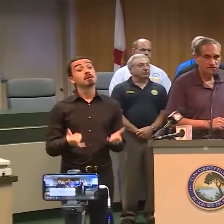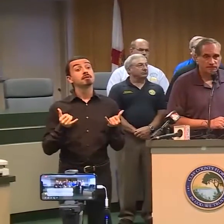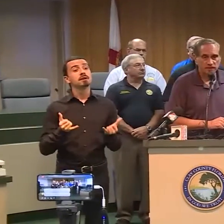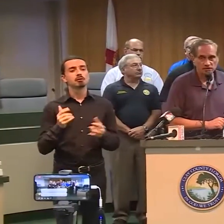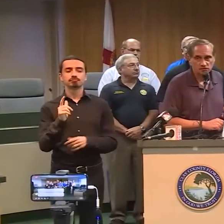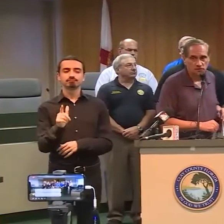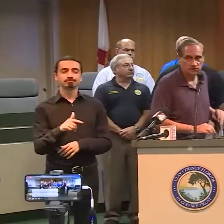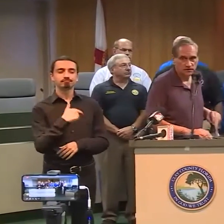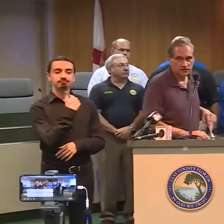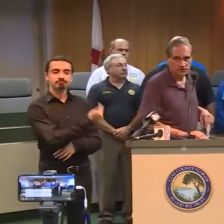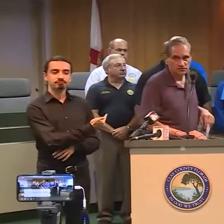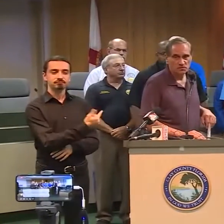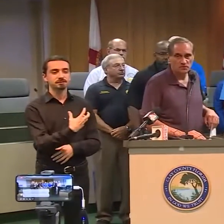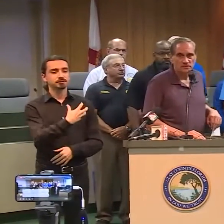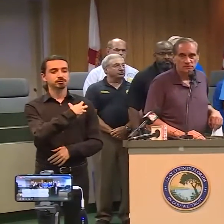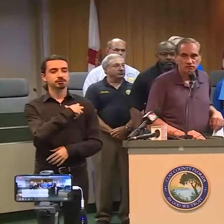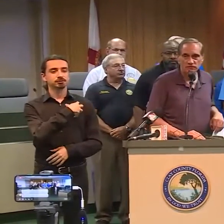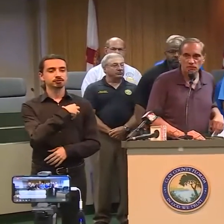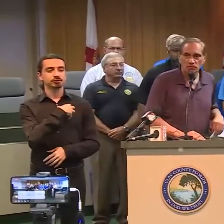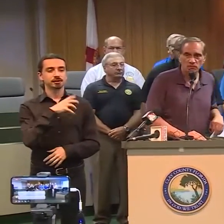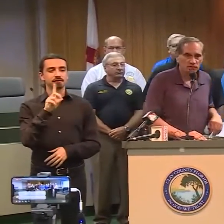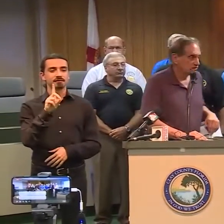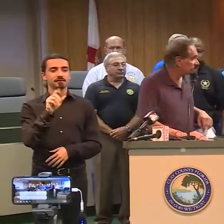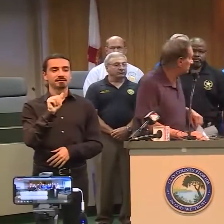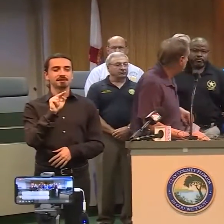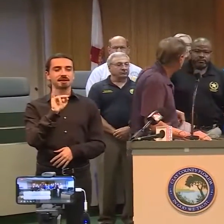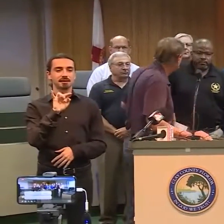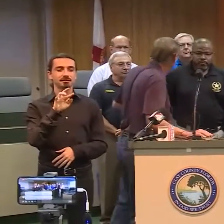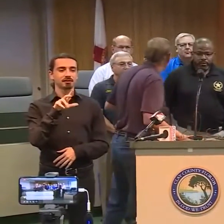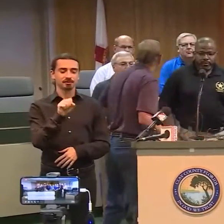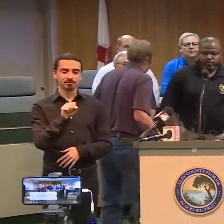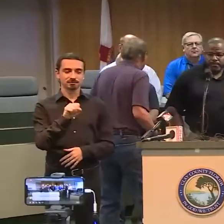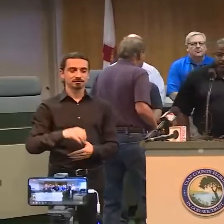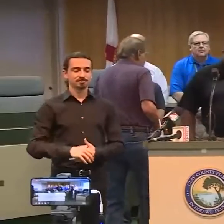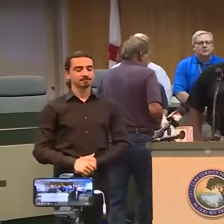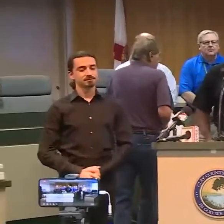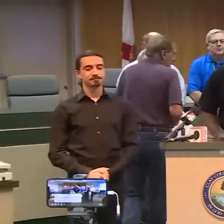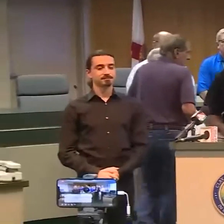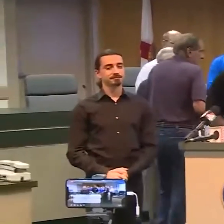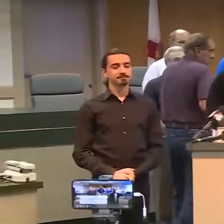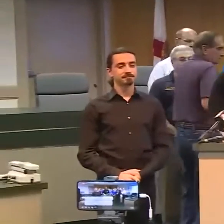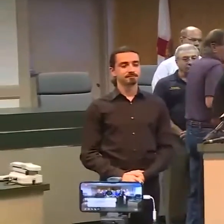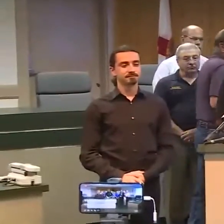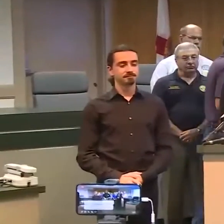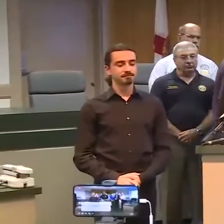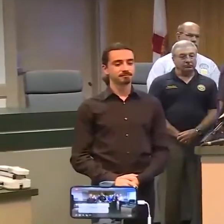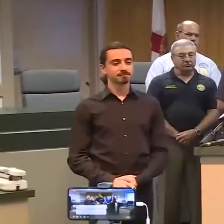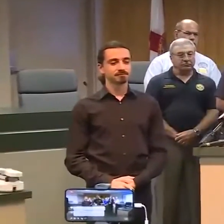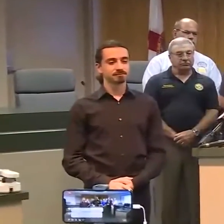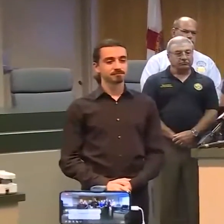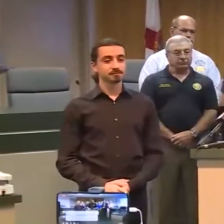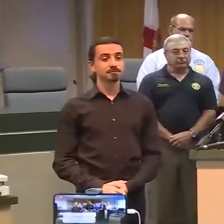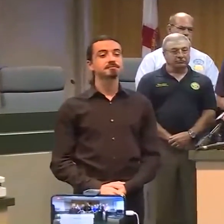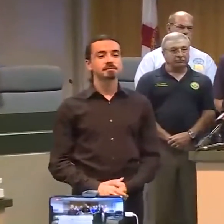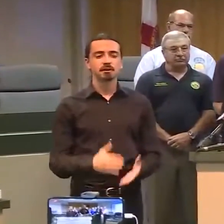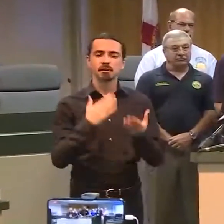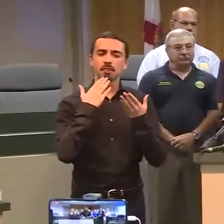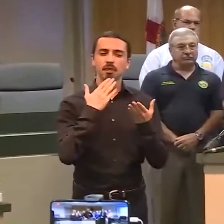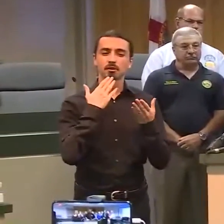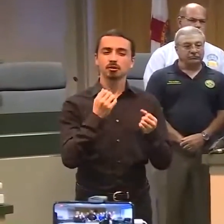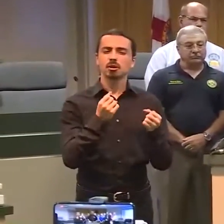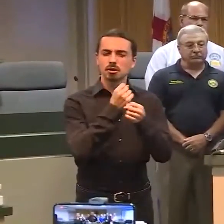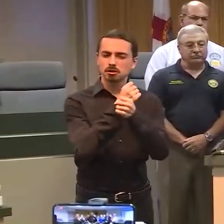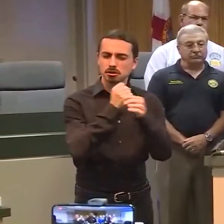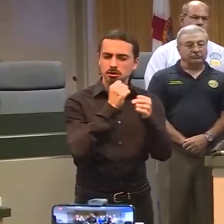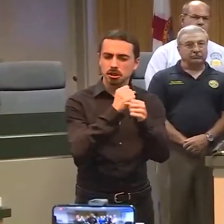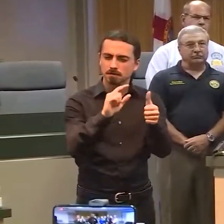our sheriff, as to what the sheriff's department is doing for preparations. Sure. Thank you. Safety first, folks. The Clay